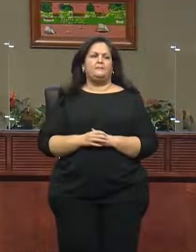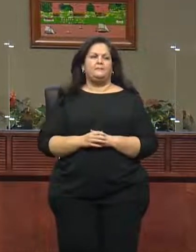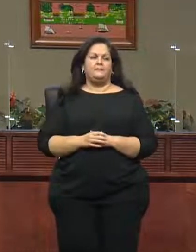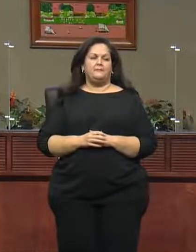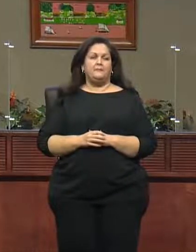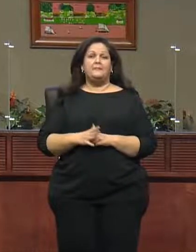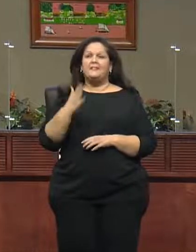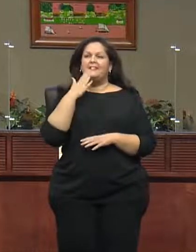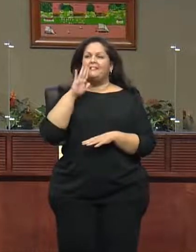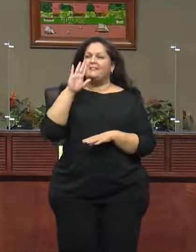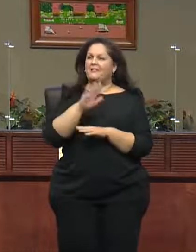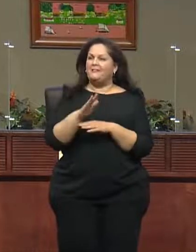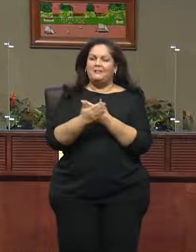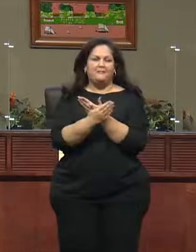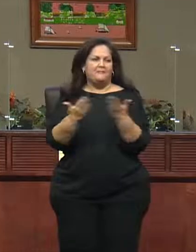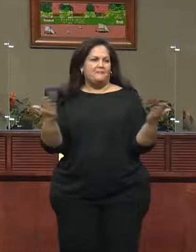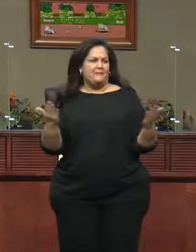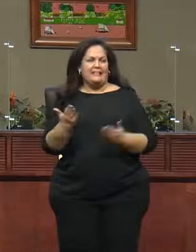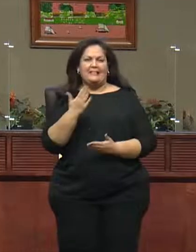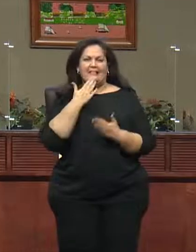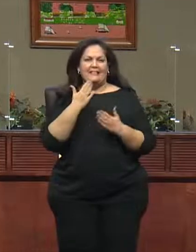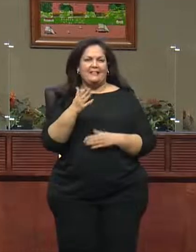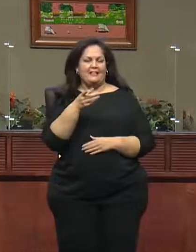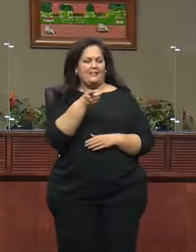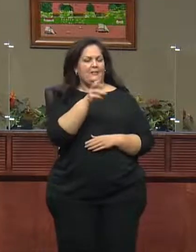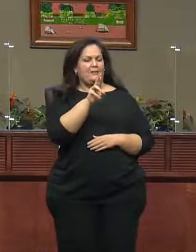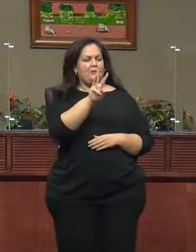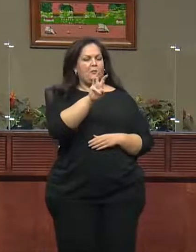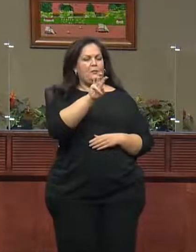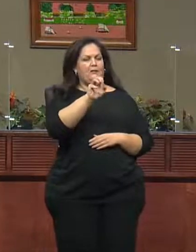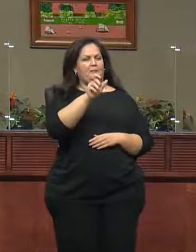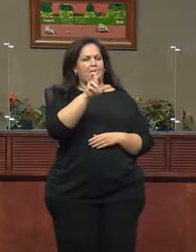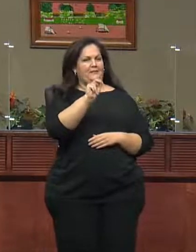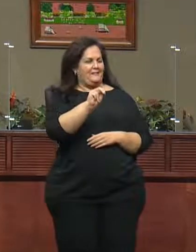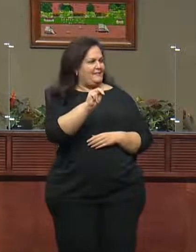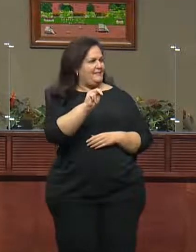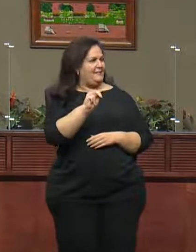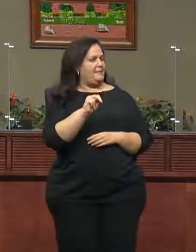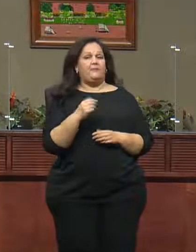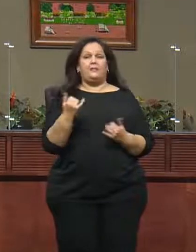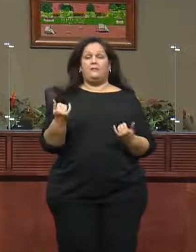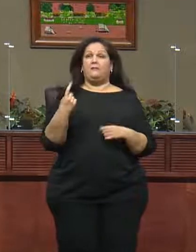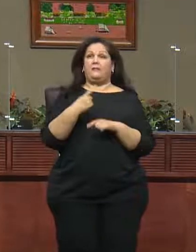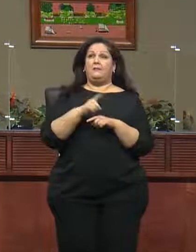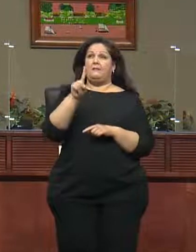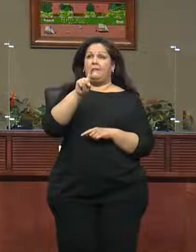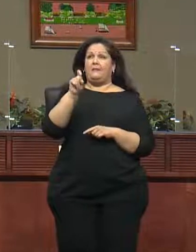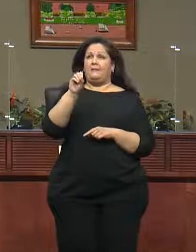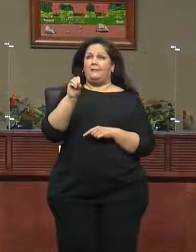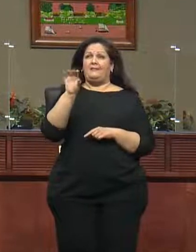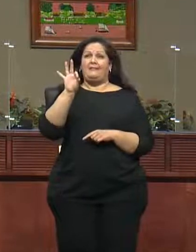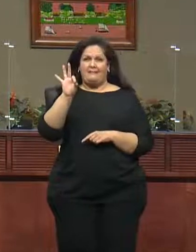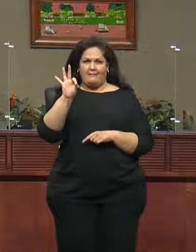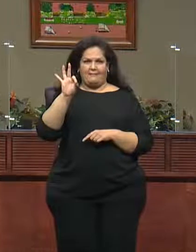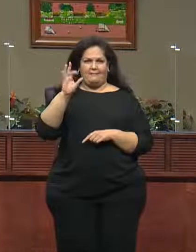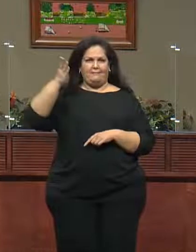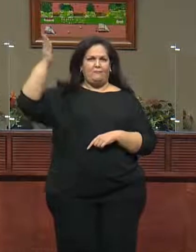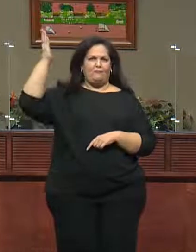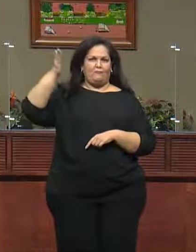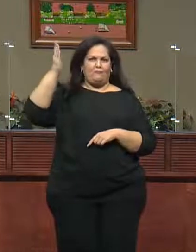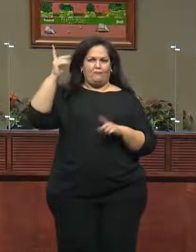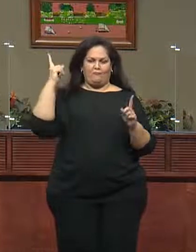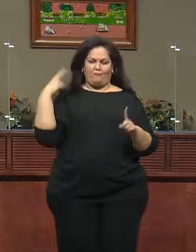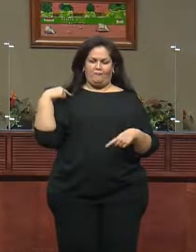All right, good afternoon to all of you. Thank you, Dr. Williamson. This is our 109th press briefing since